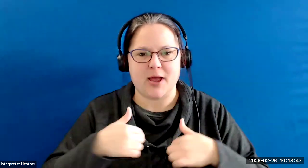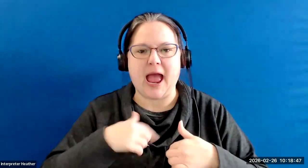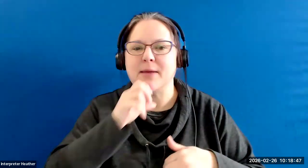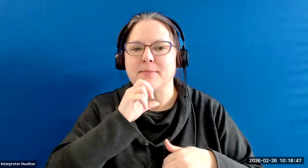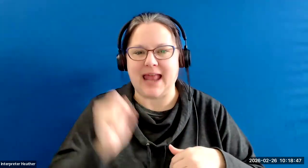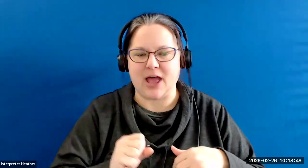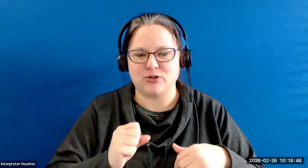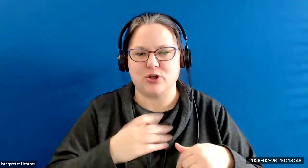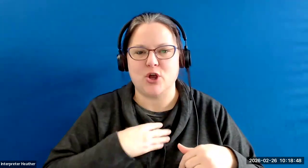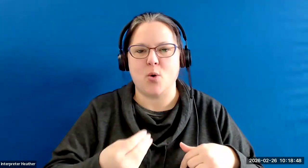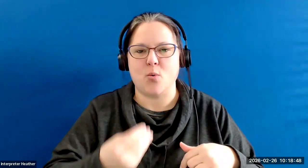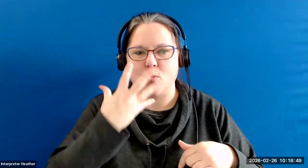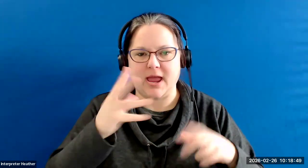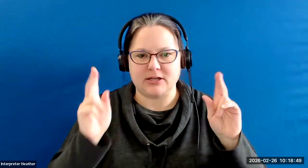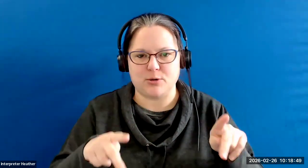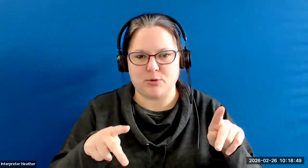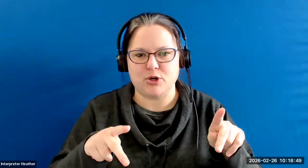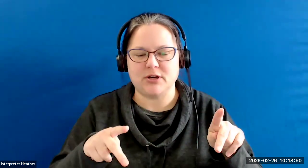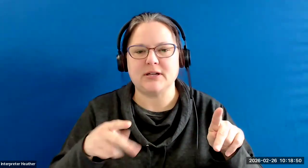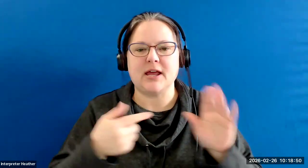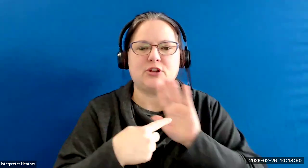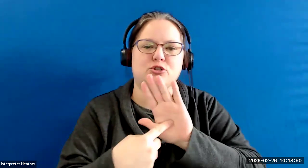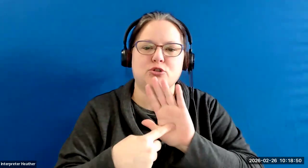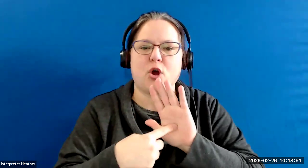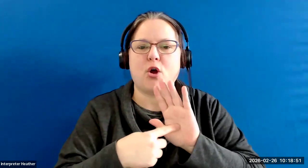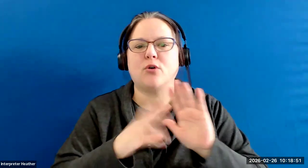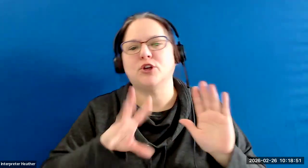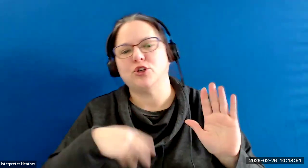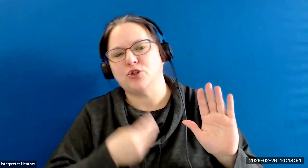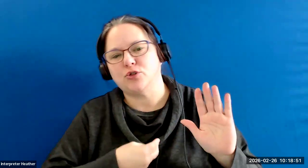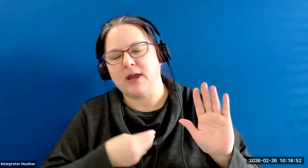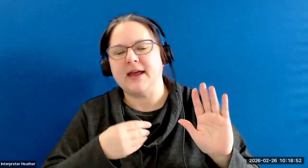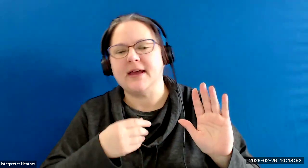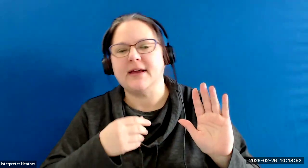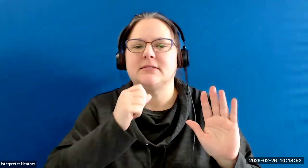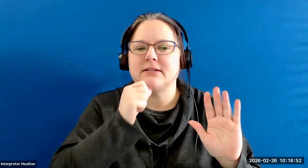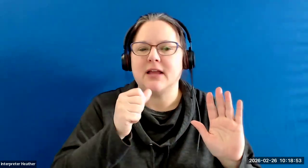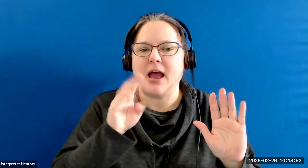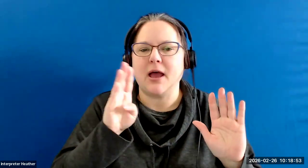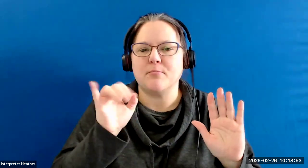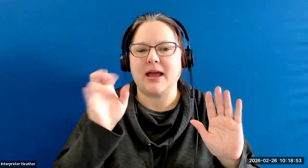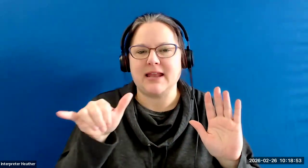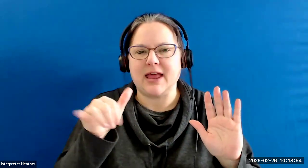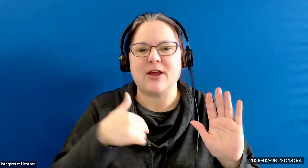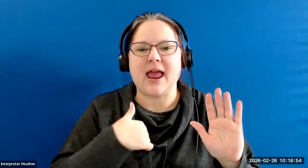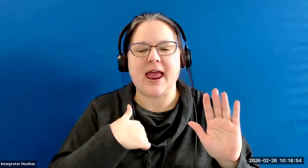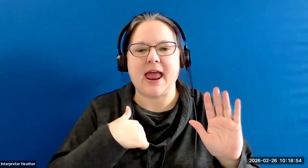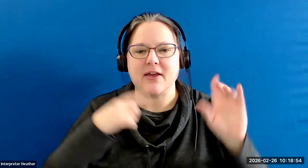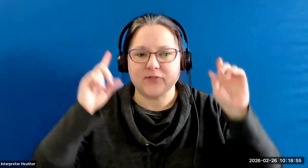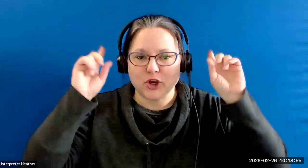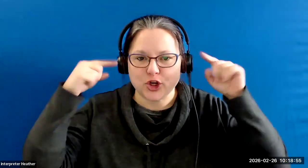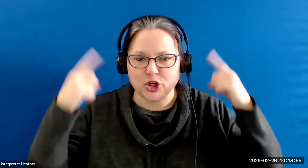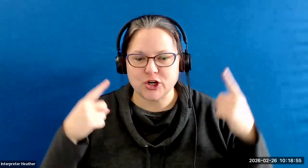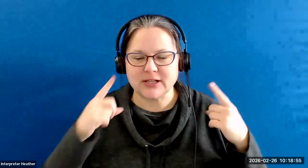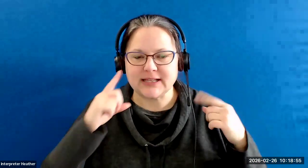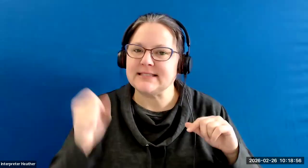white person, femme presenting, trans, non-binary, I have long curly